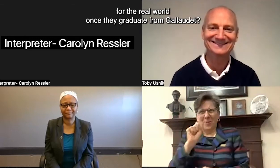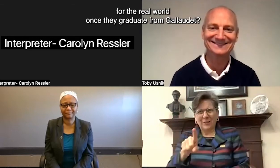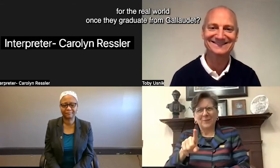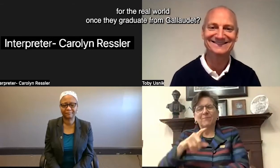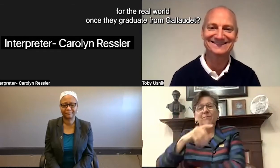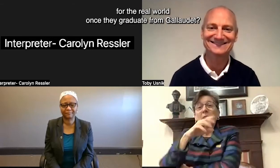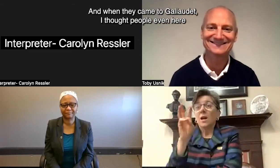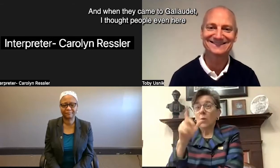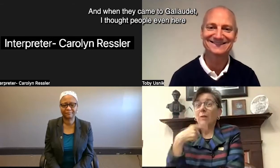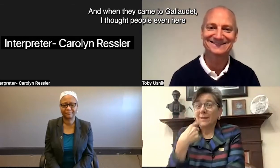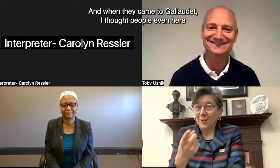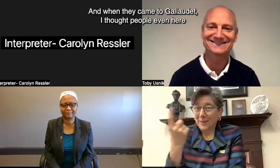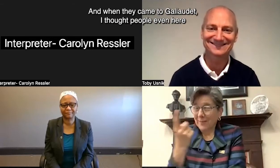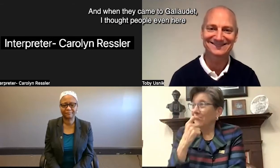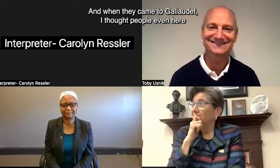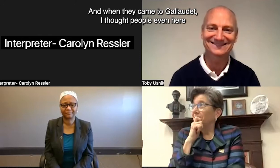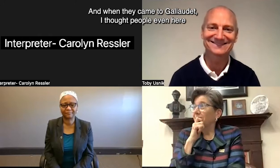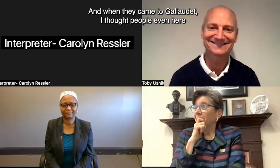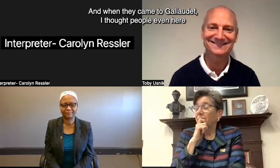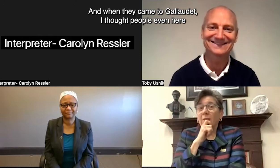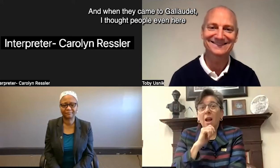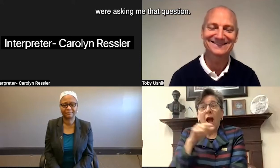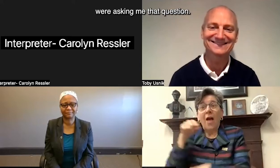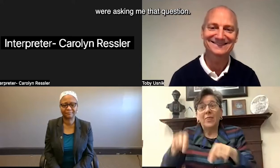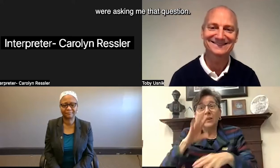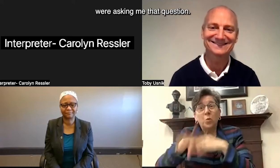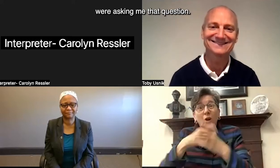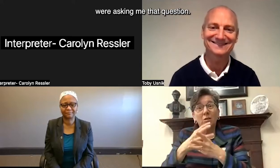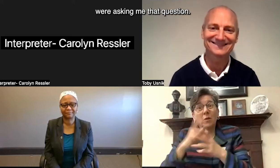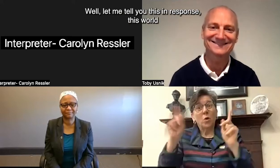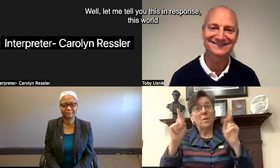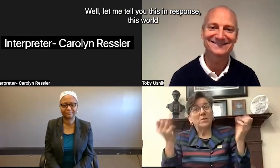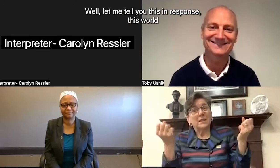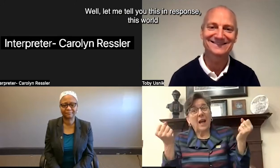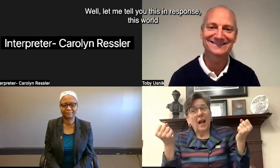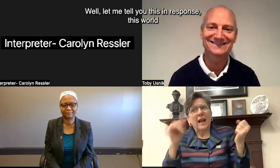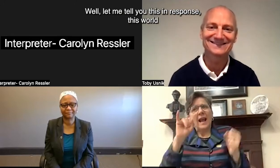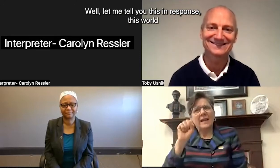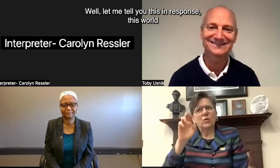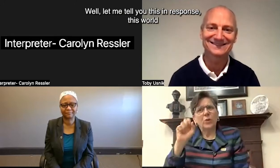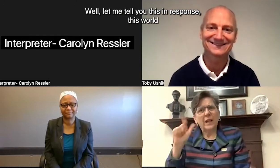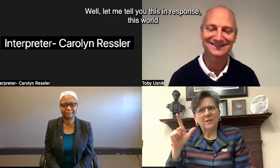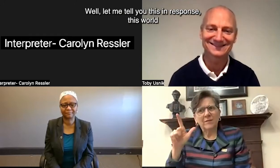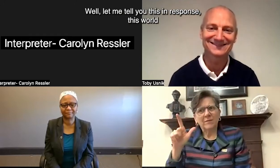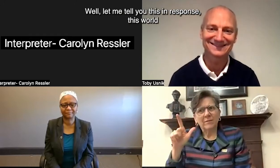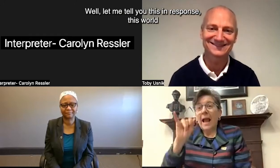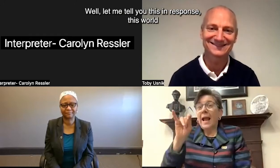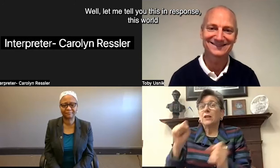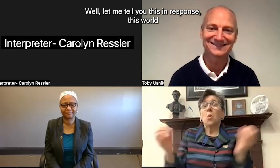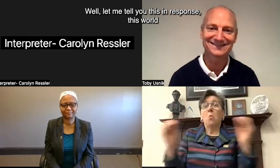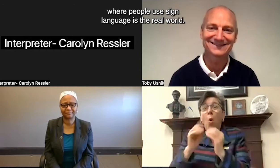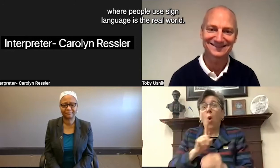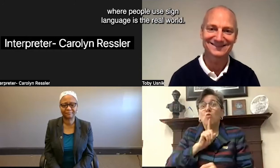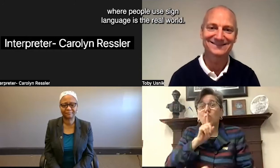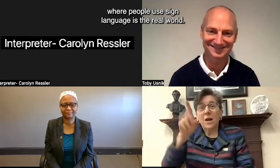came to Gallaudet, I thought people even here were asking me that question. Well, let me tell you this in response. This world where people use sign language